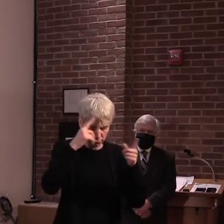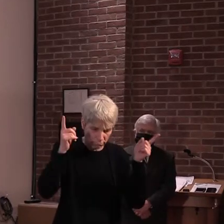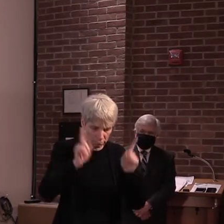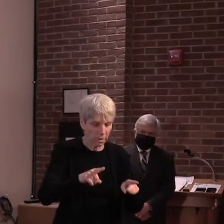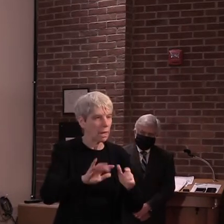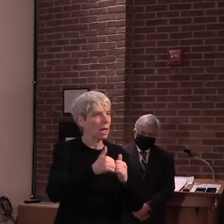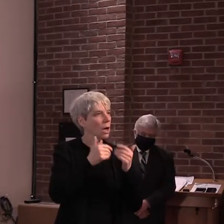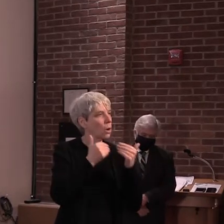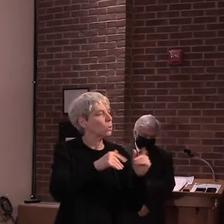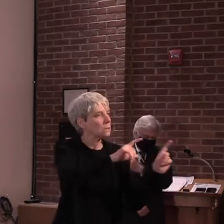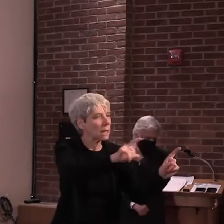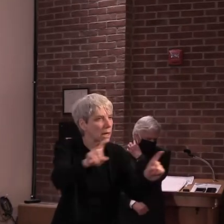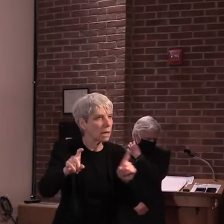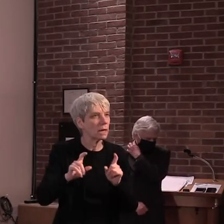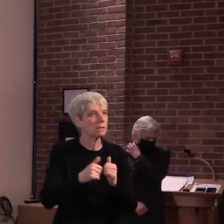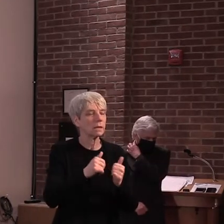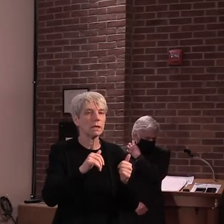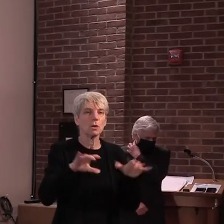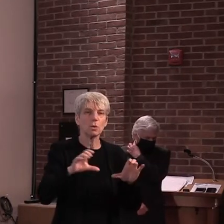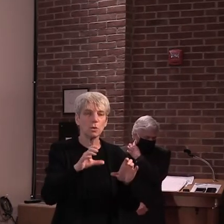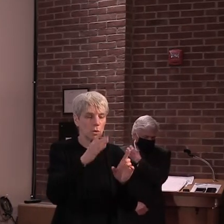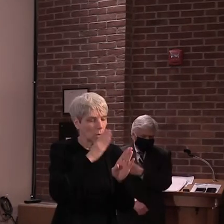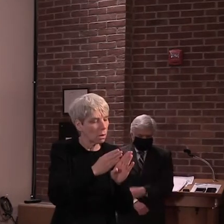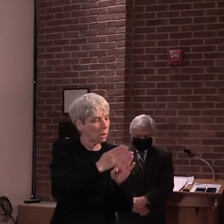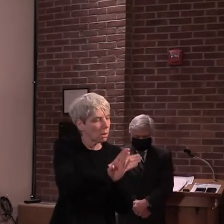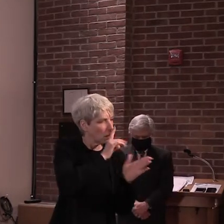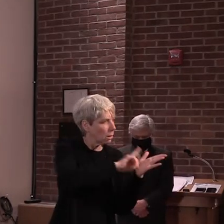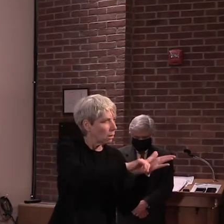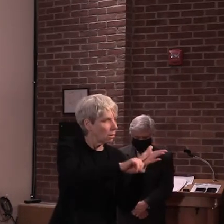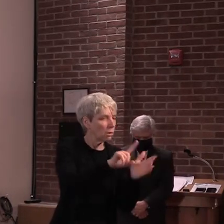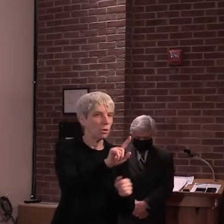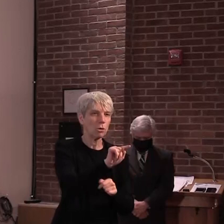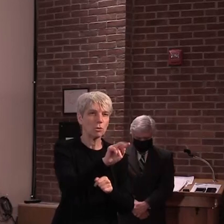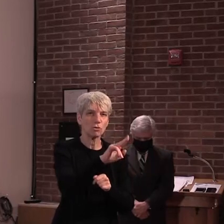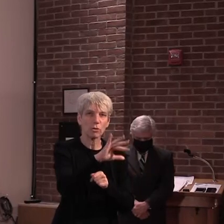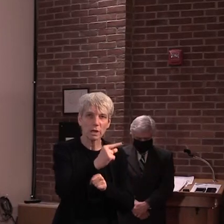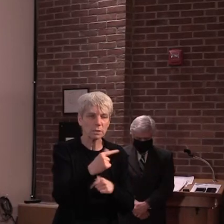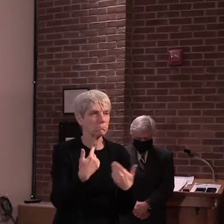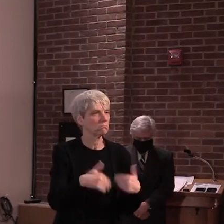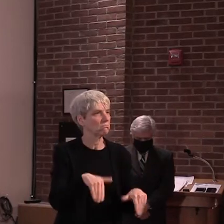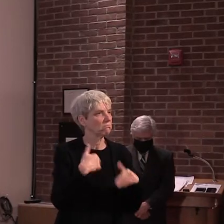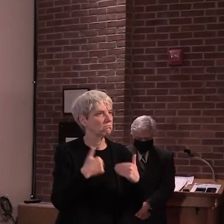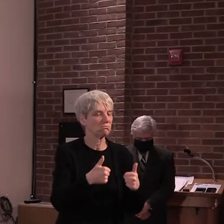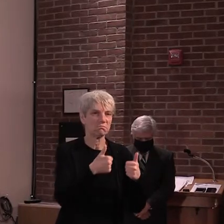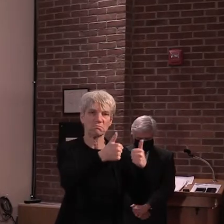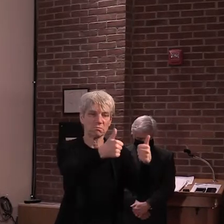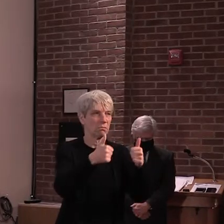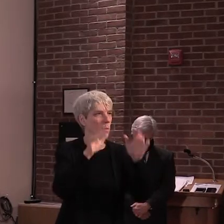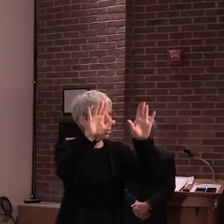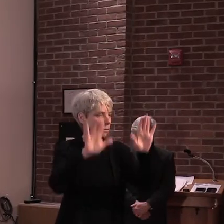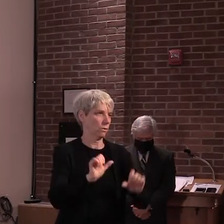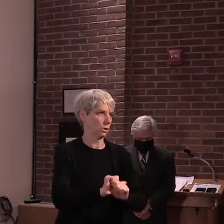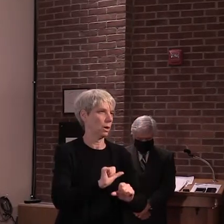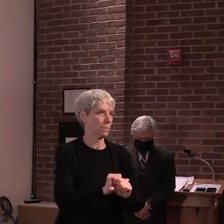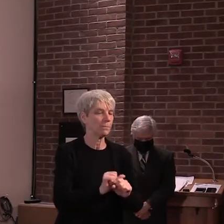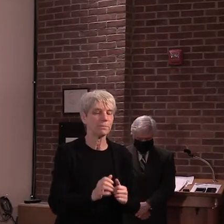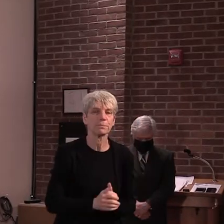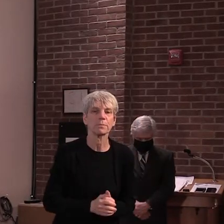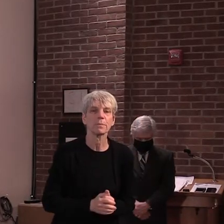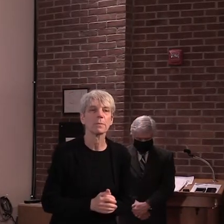tracing contacts, really all the ingredients to help contain this outbreak. As